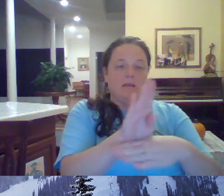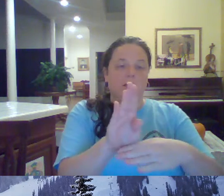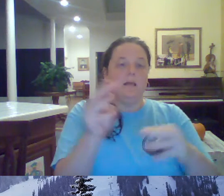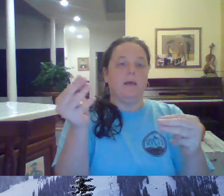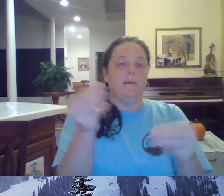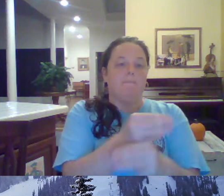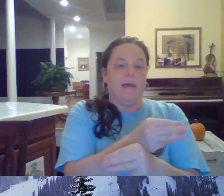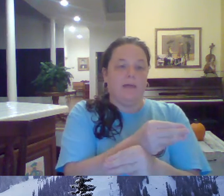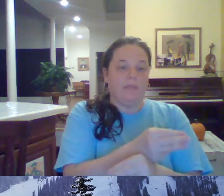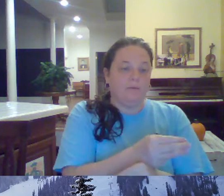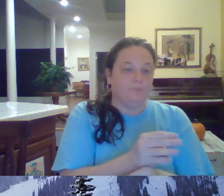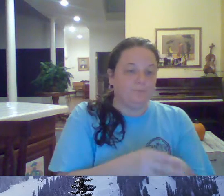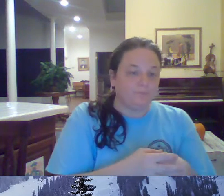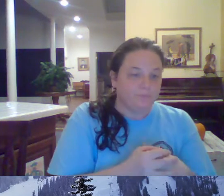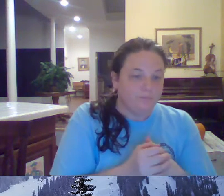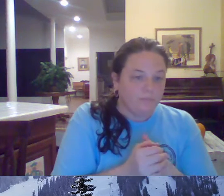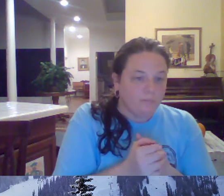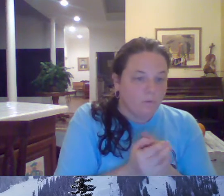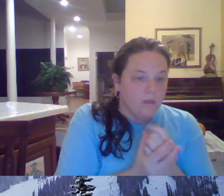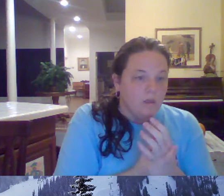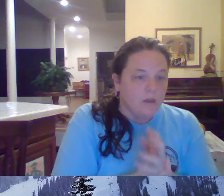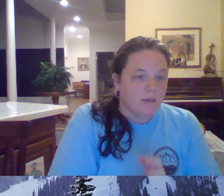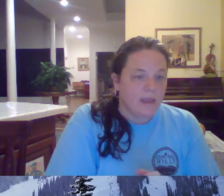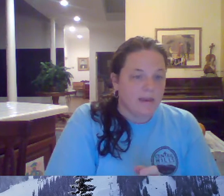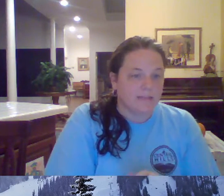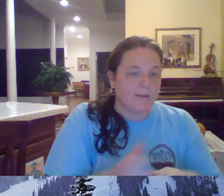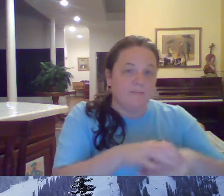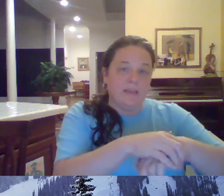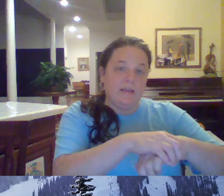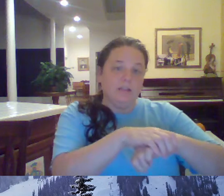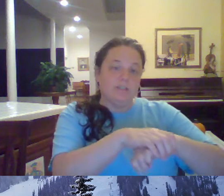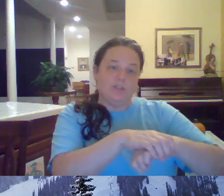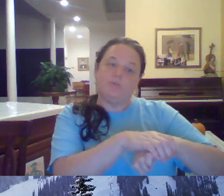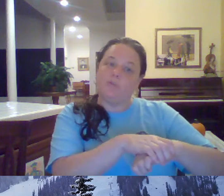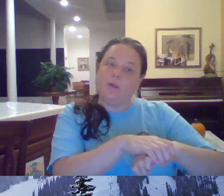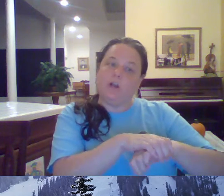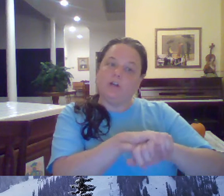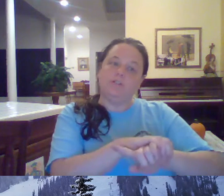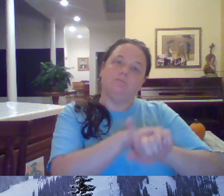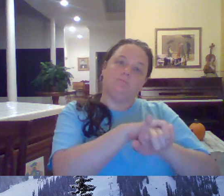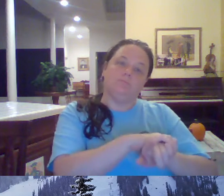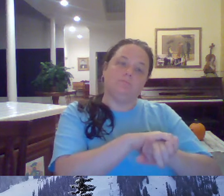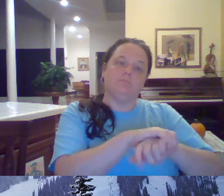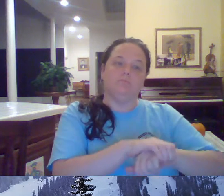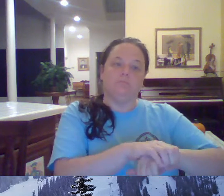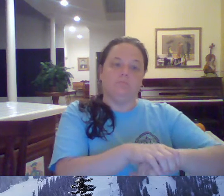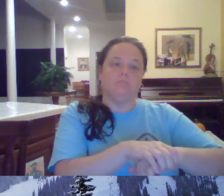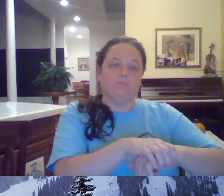B, math. Okay, next we have English, which we learned